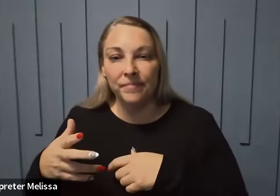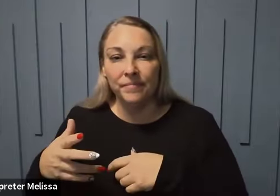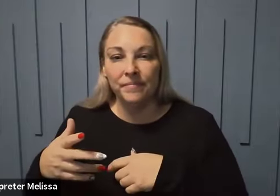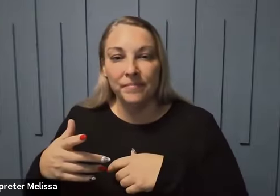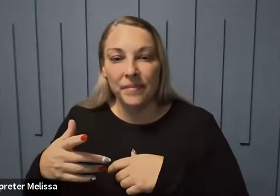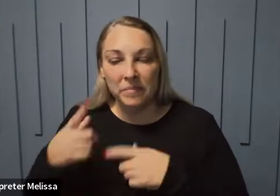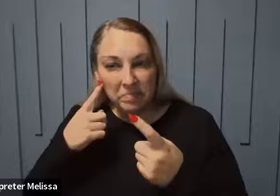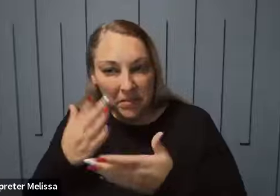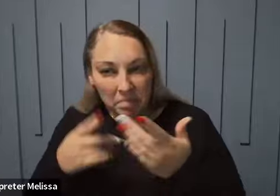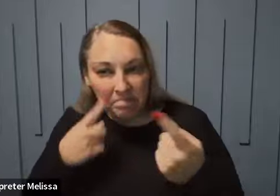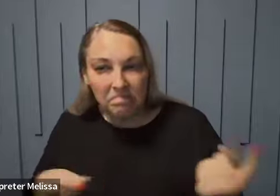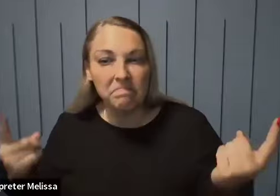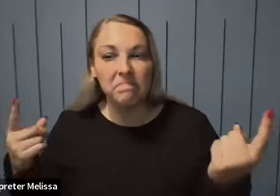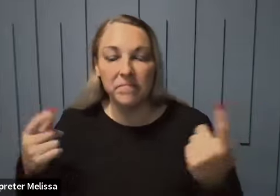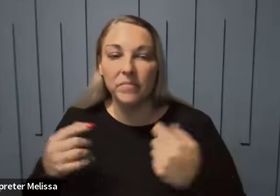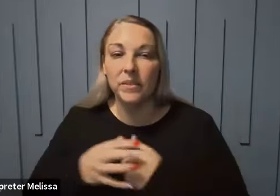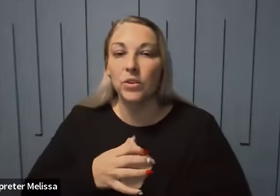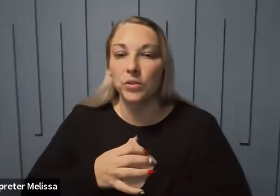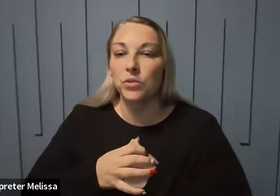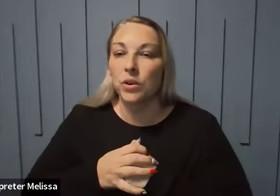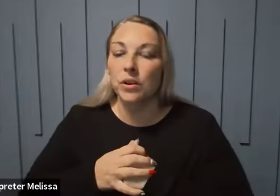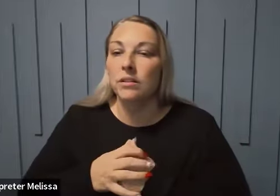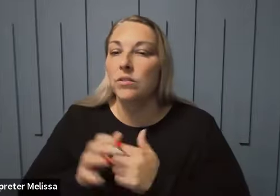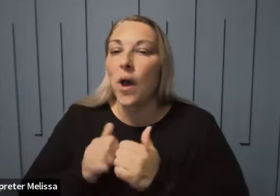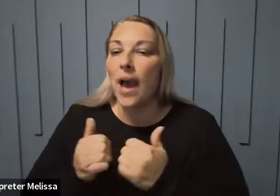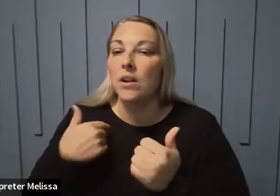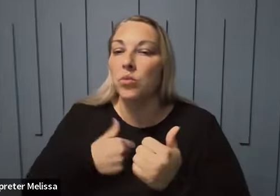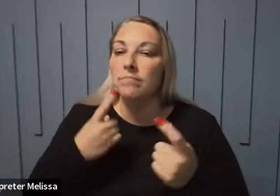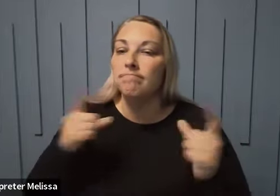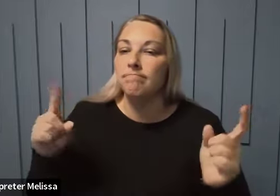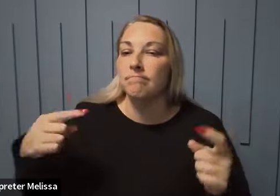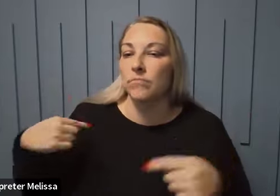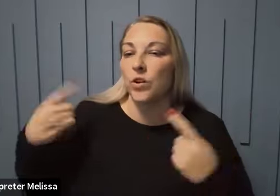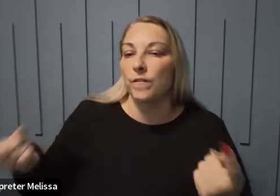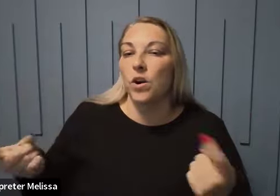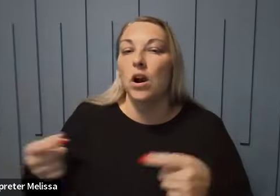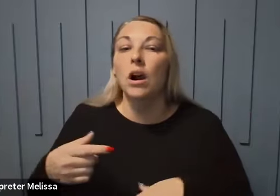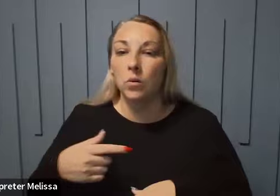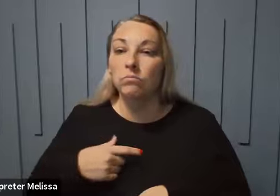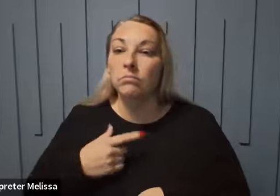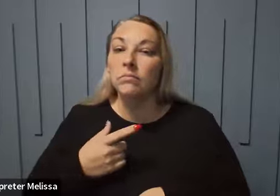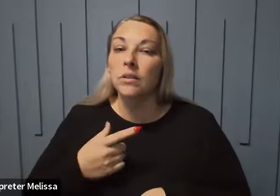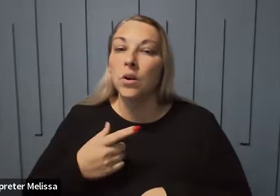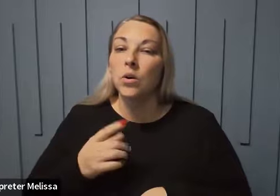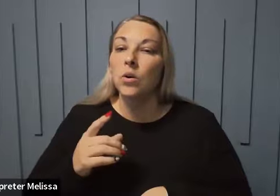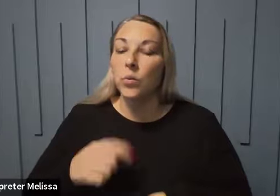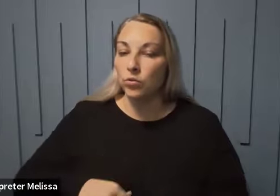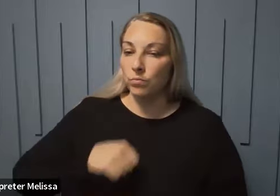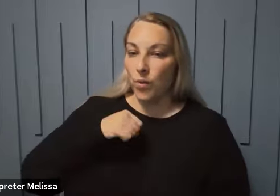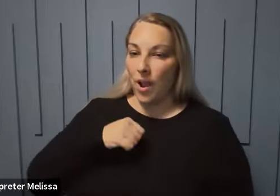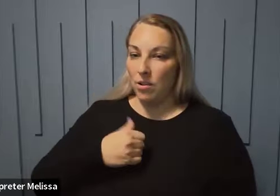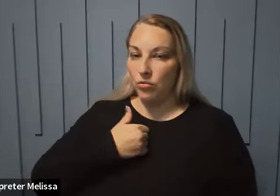Well, we do pride ourselves in being a bilingual school. So that is what our goal has been before and since